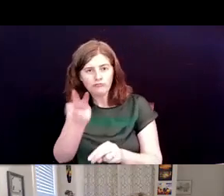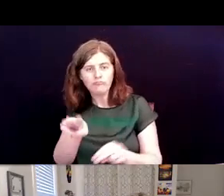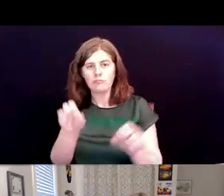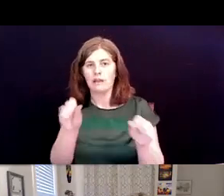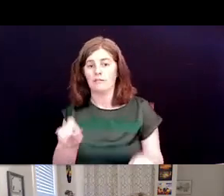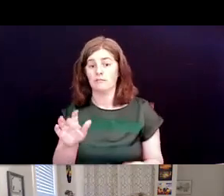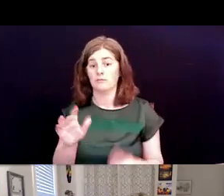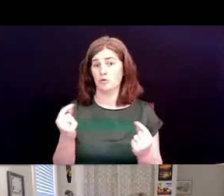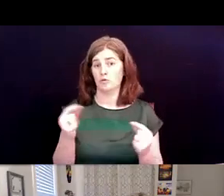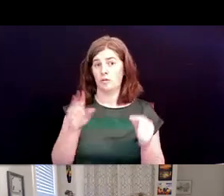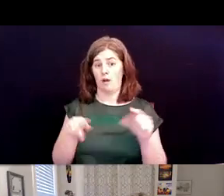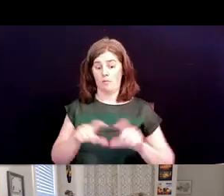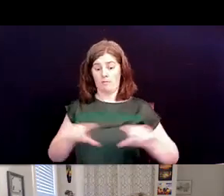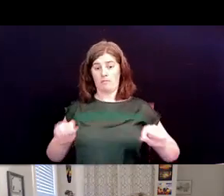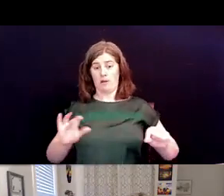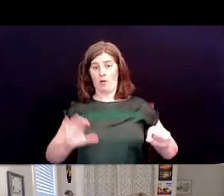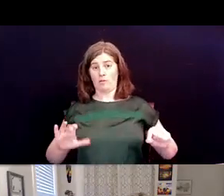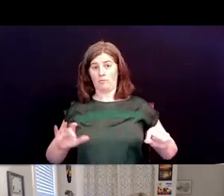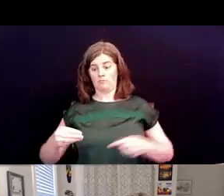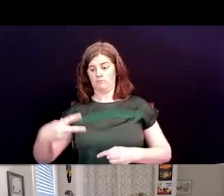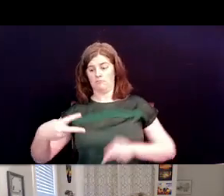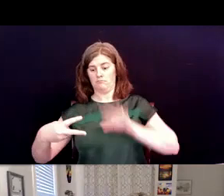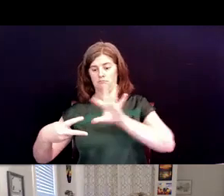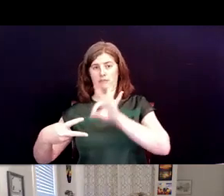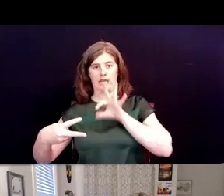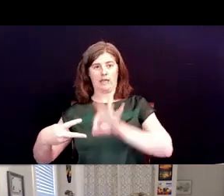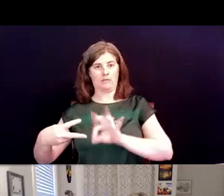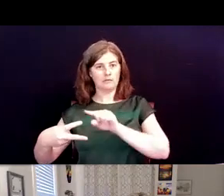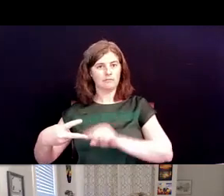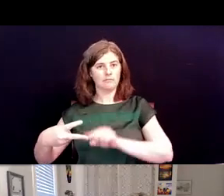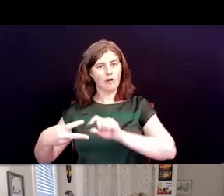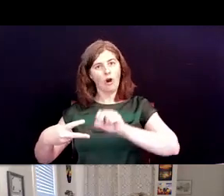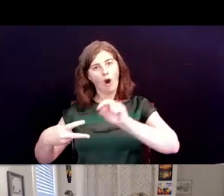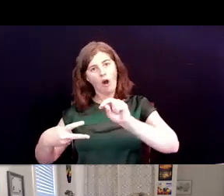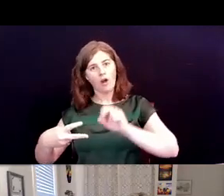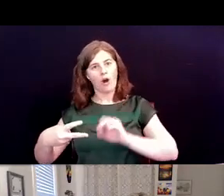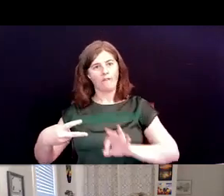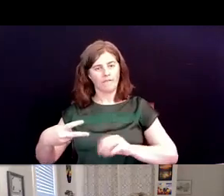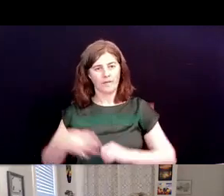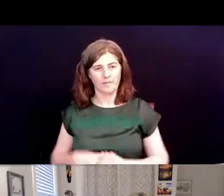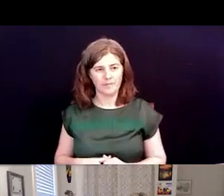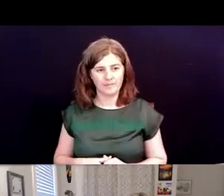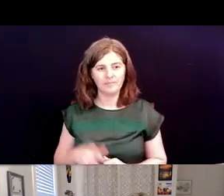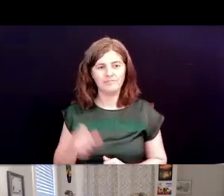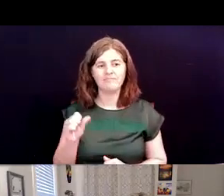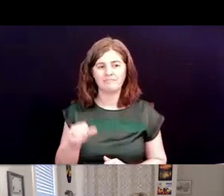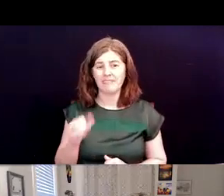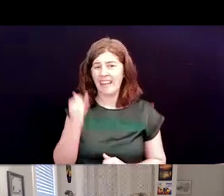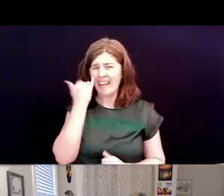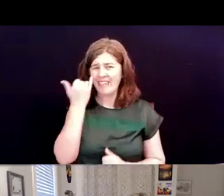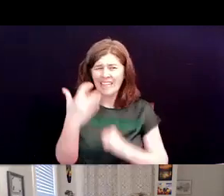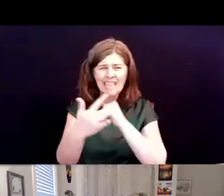simply choose the subtitle on the bottom and you choose to turn it on or off. If you have any technical